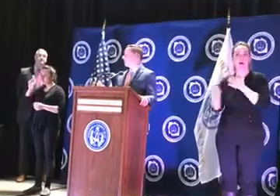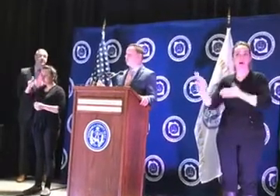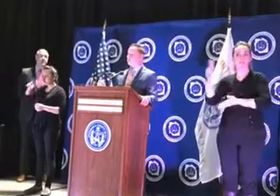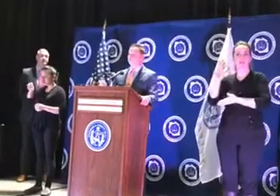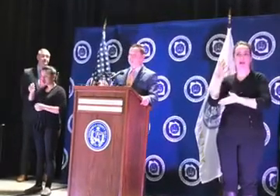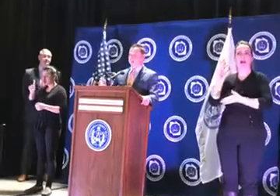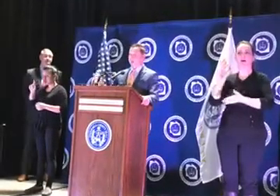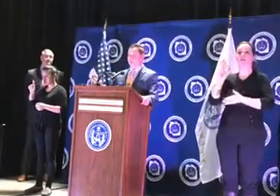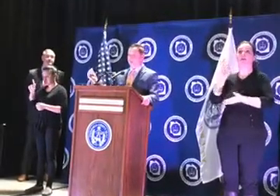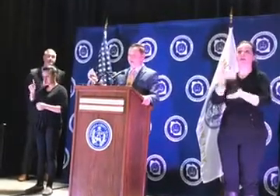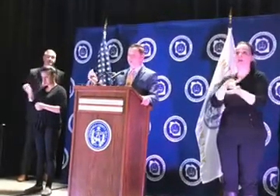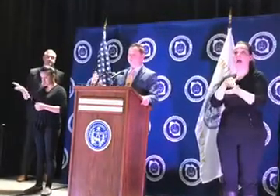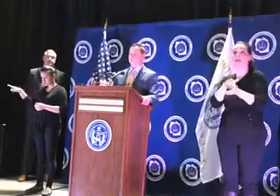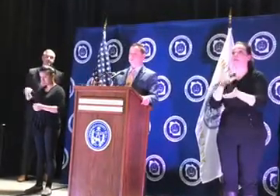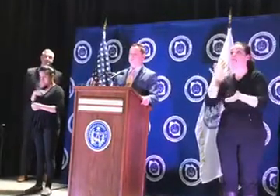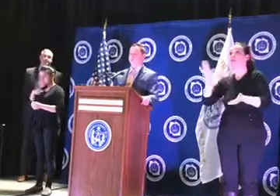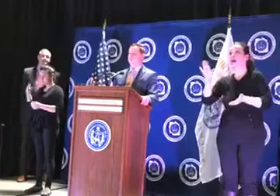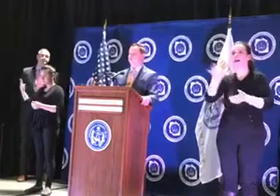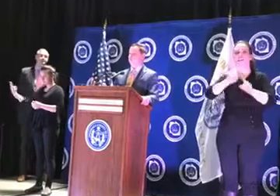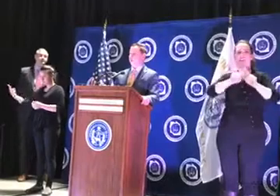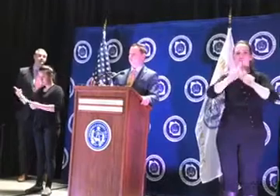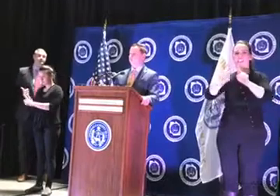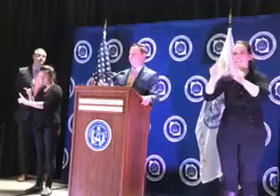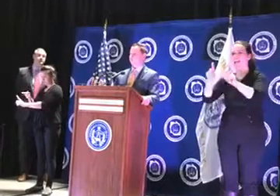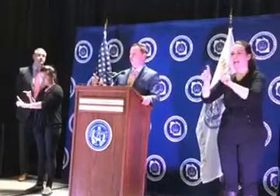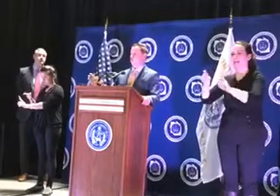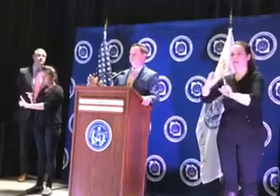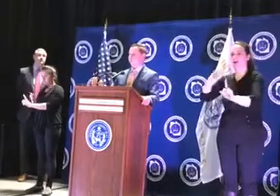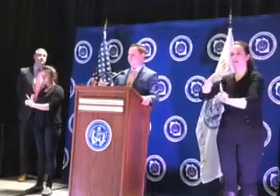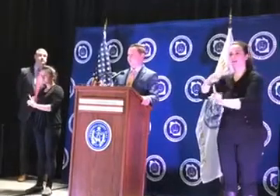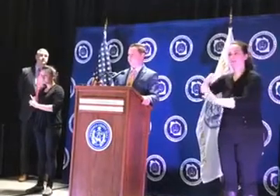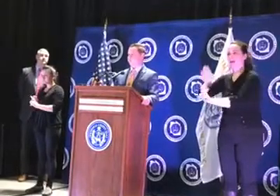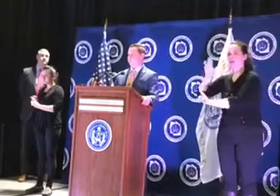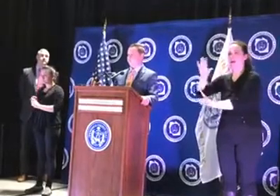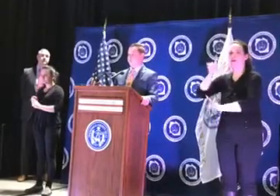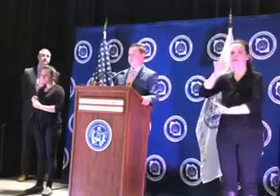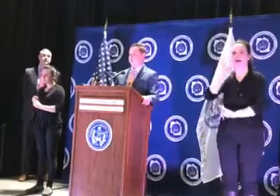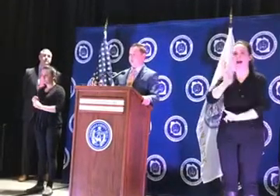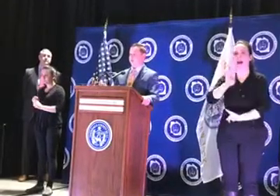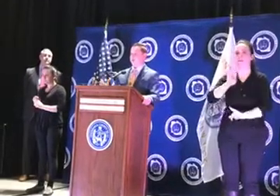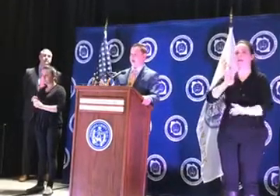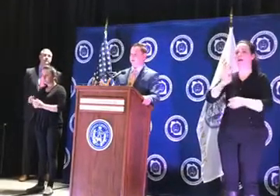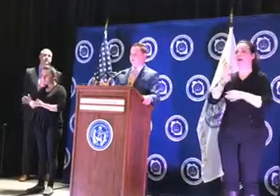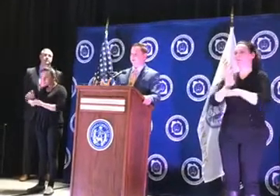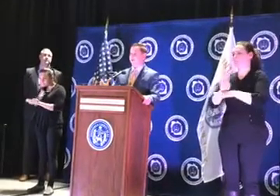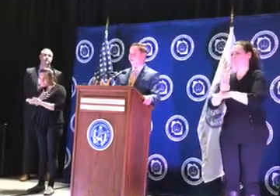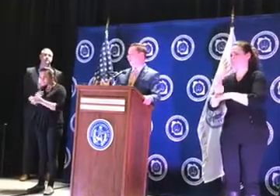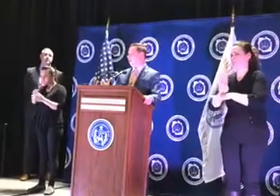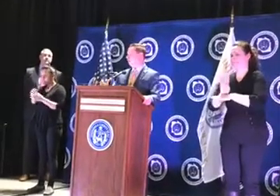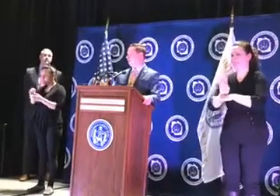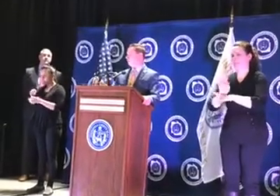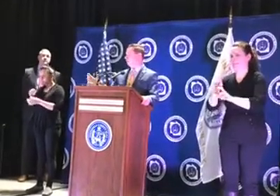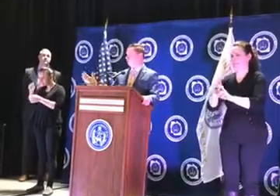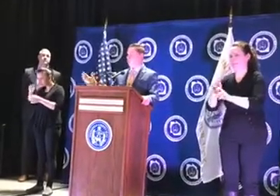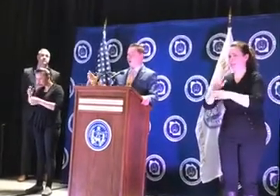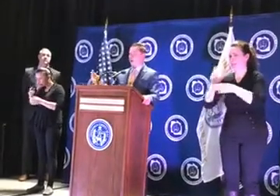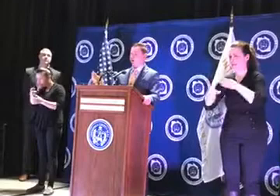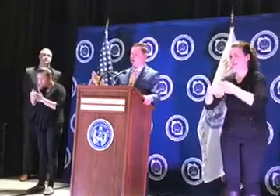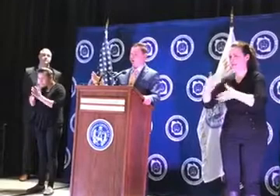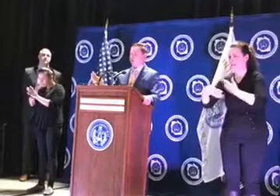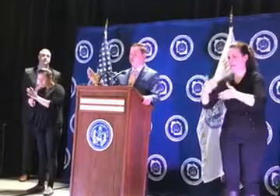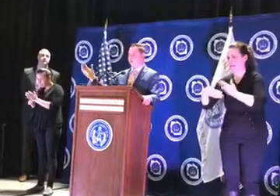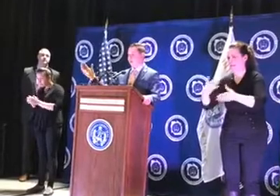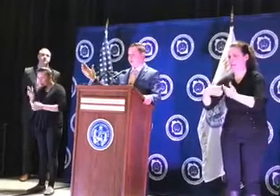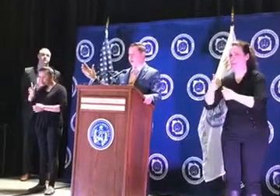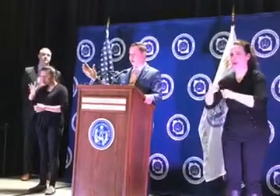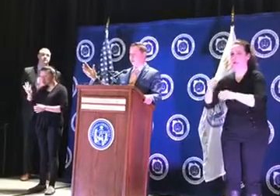lab. They're going to Wadsworth. Wadsworth is very busy. They may be getting them back in 24 hours, 48